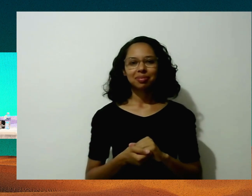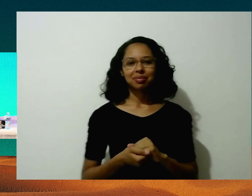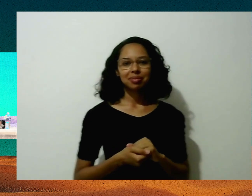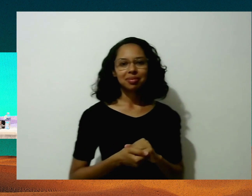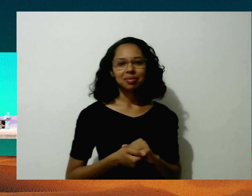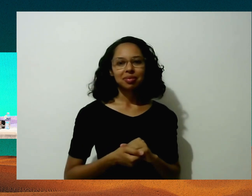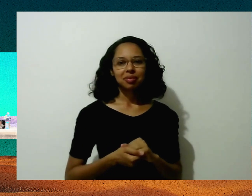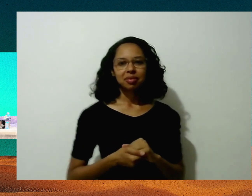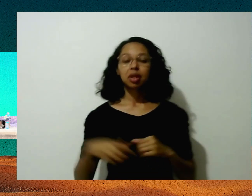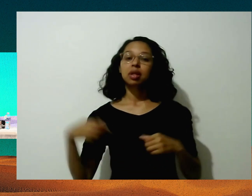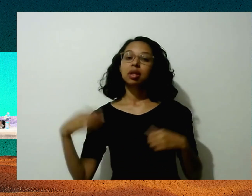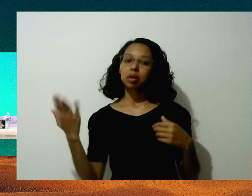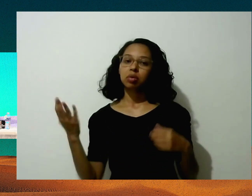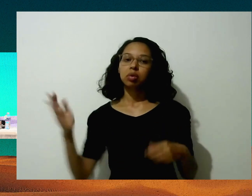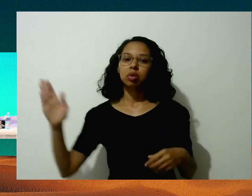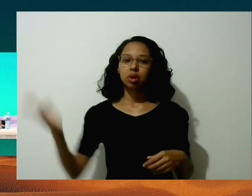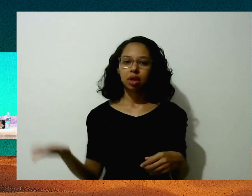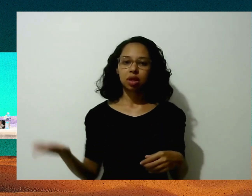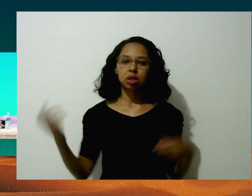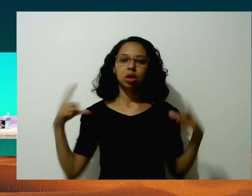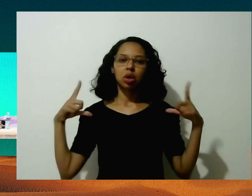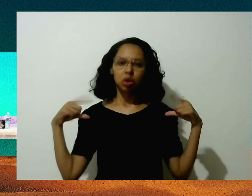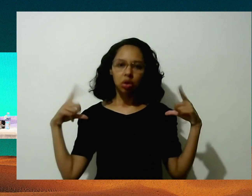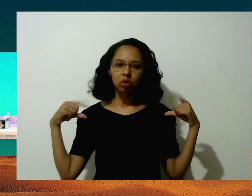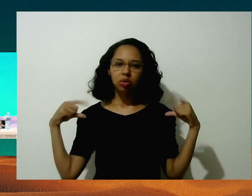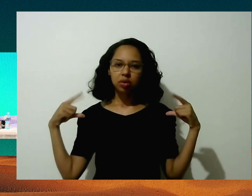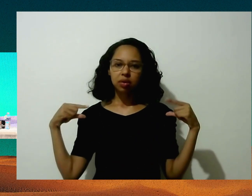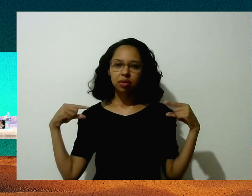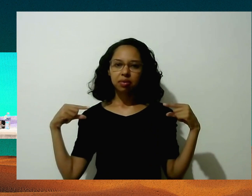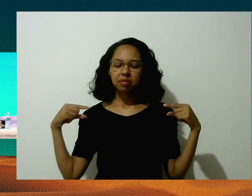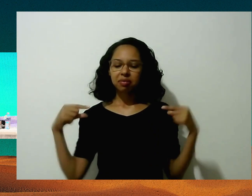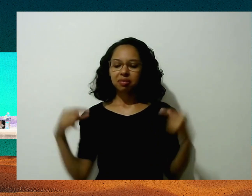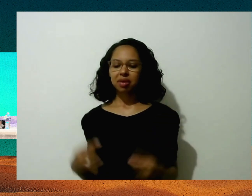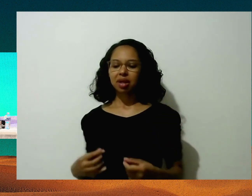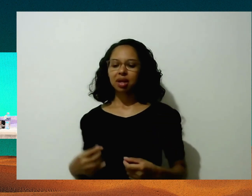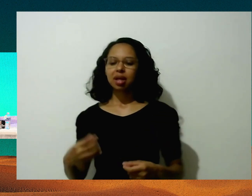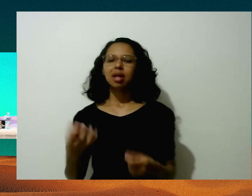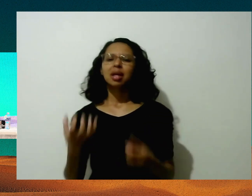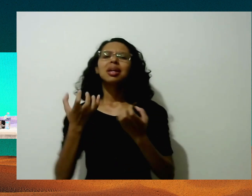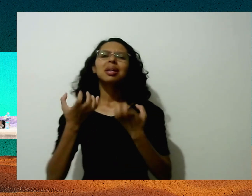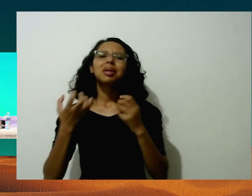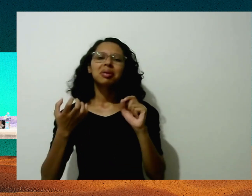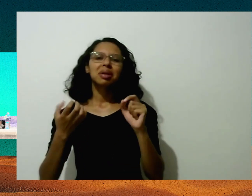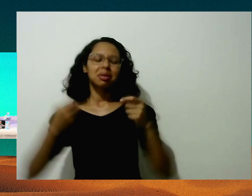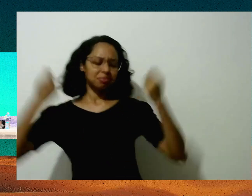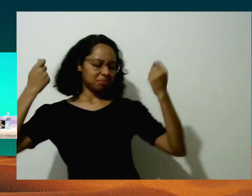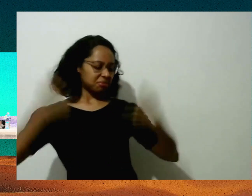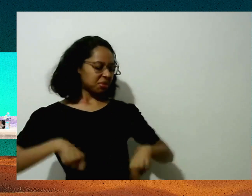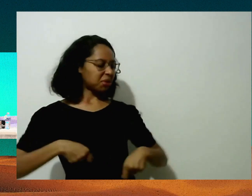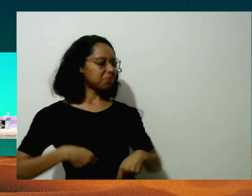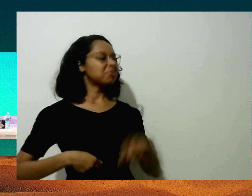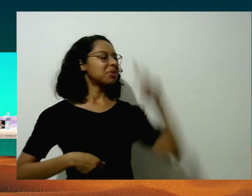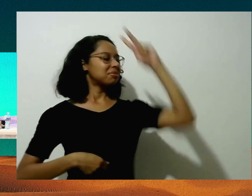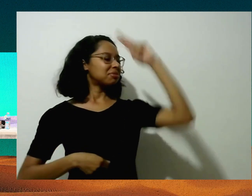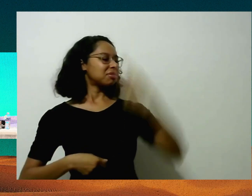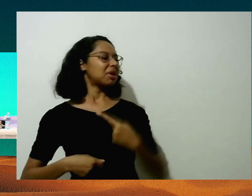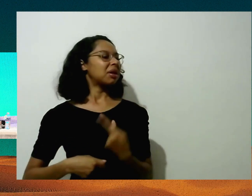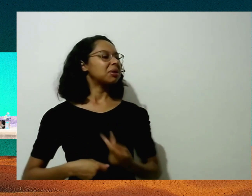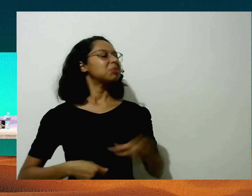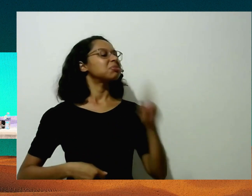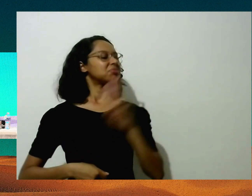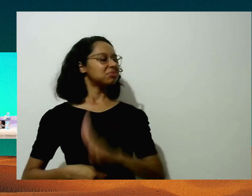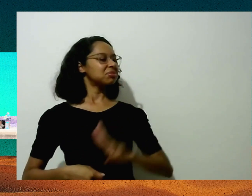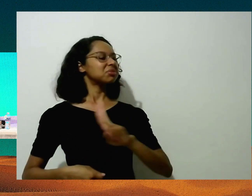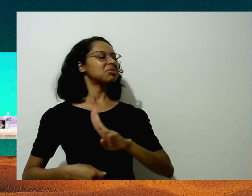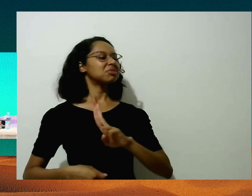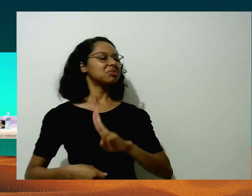Lúcifer, você vê, Lúcifer queria usar sua capacidade e tinha muita capacidade. You can see that Lucifer had much